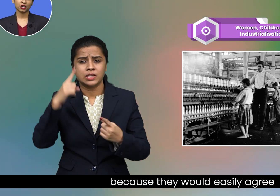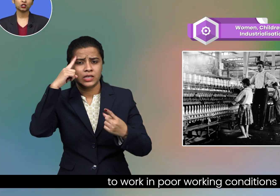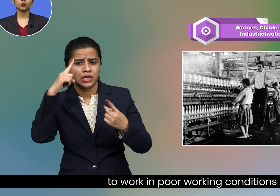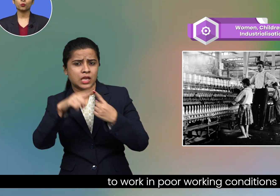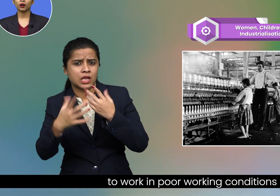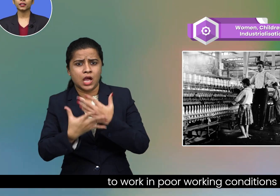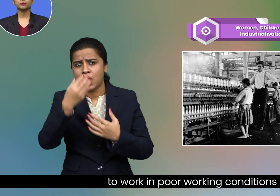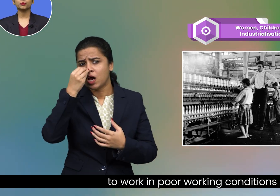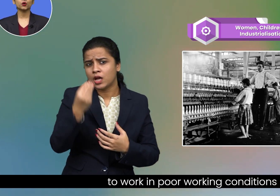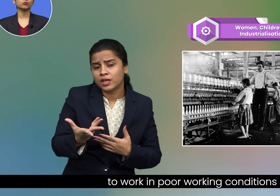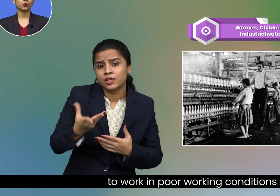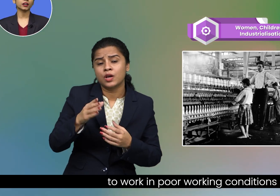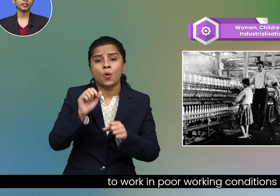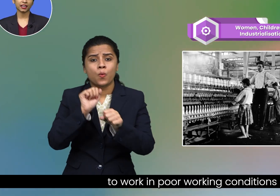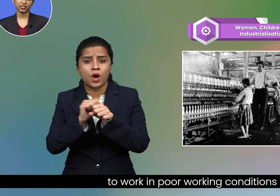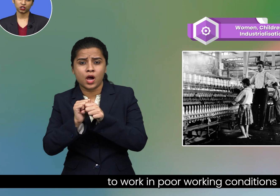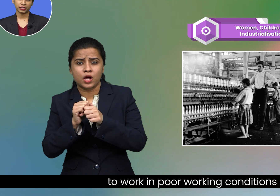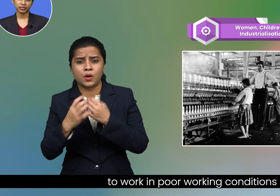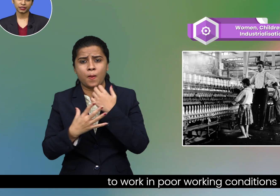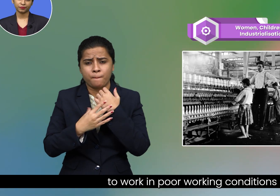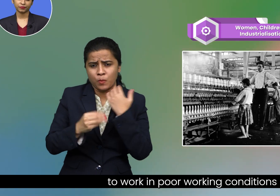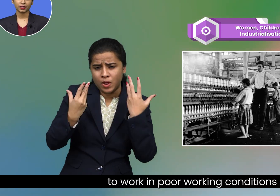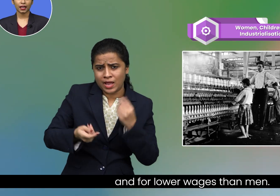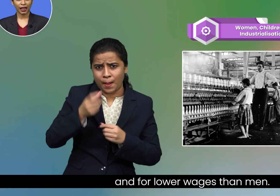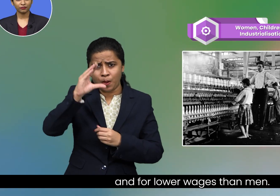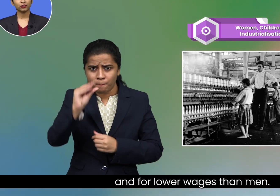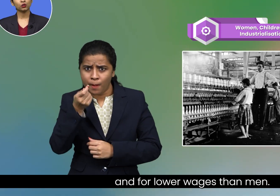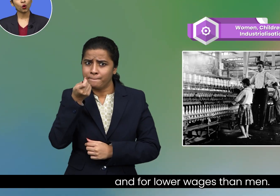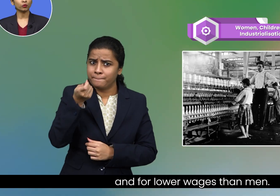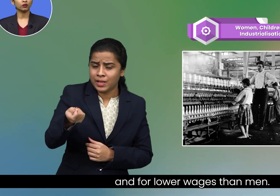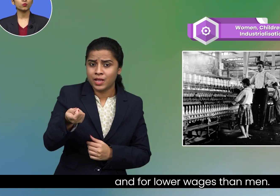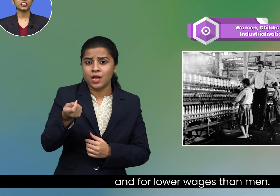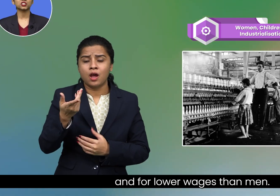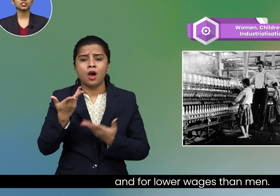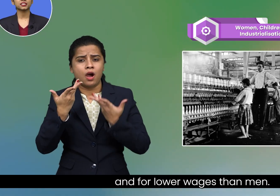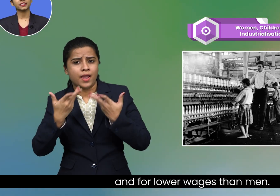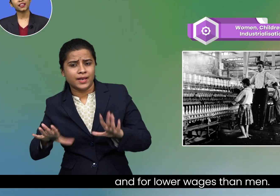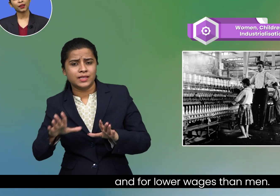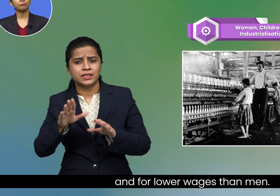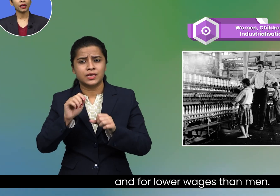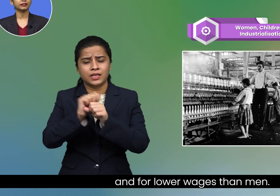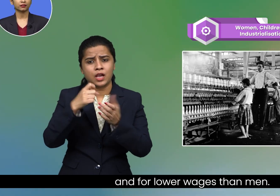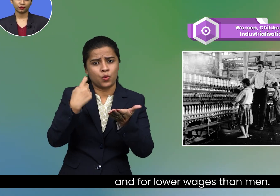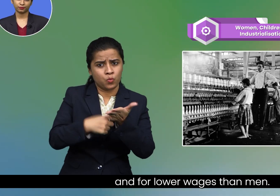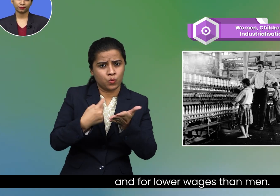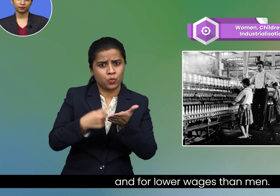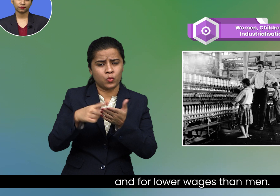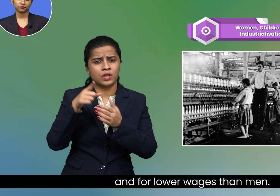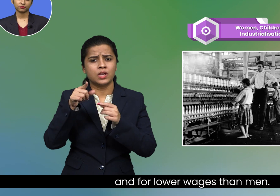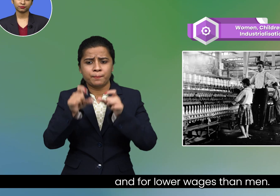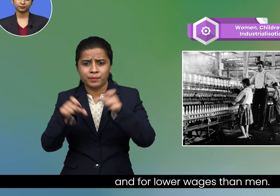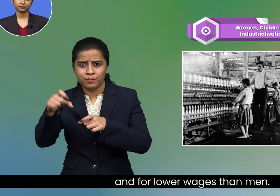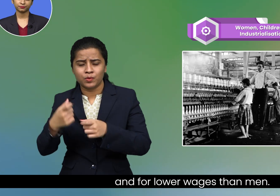agree to work in poor working conditions and for lower wages than men.